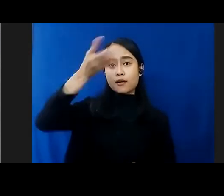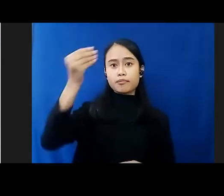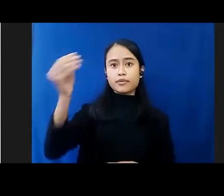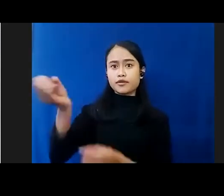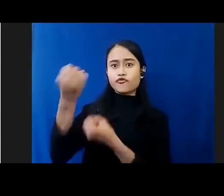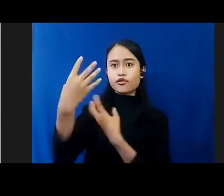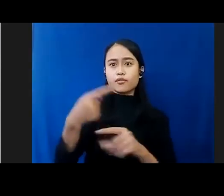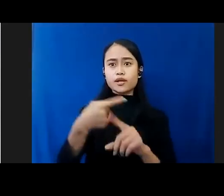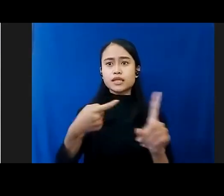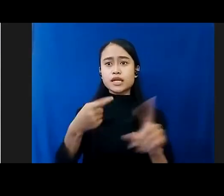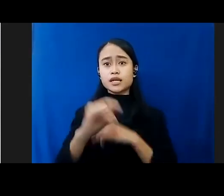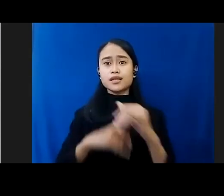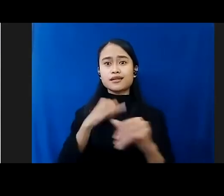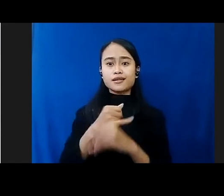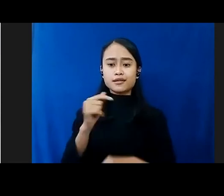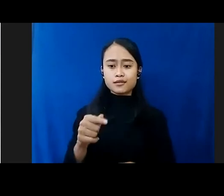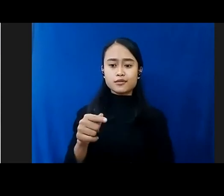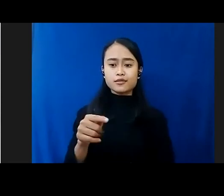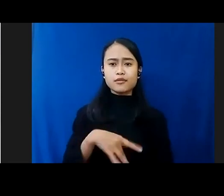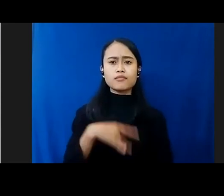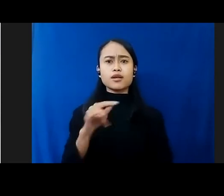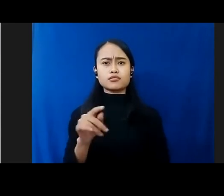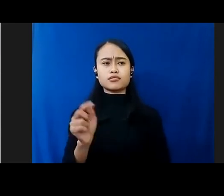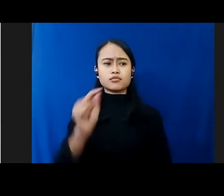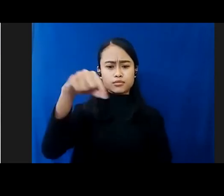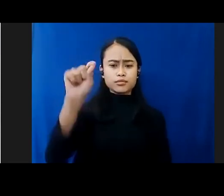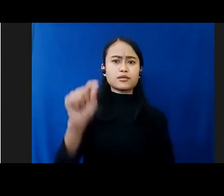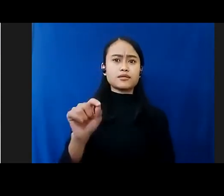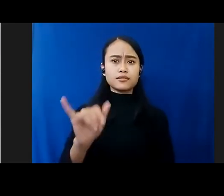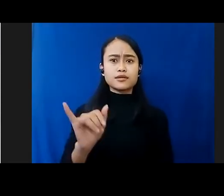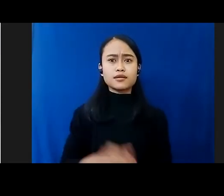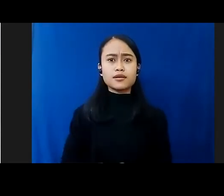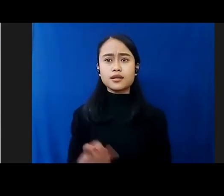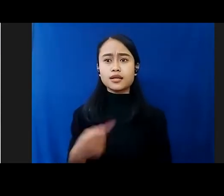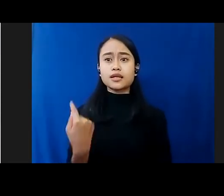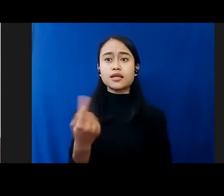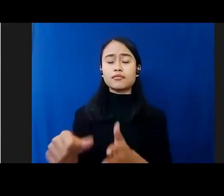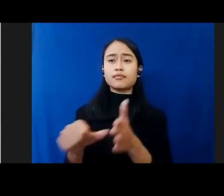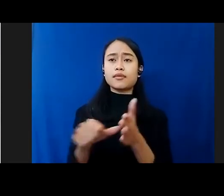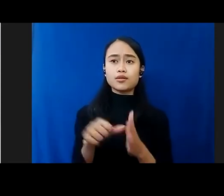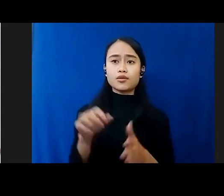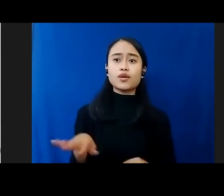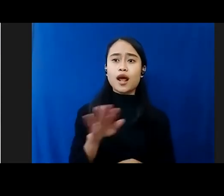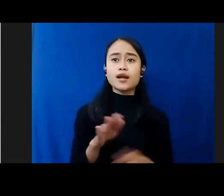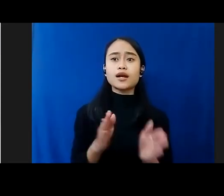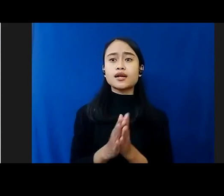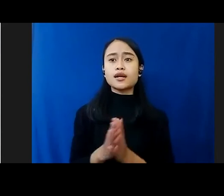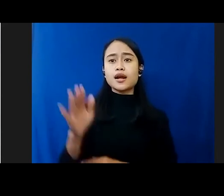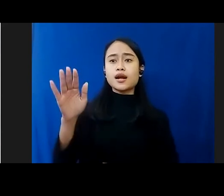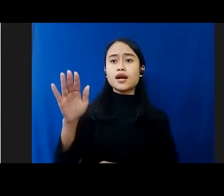Helping Adults And Children And Young People Discriminate Between What They Read On The Internet